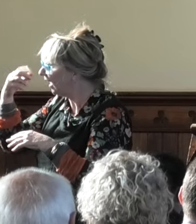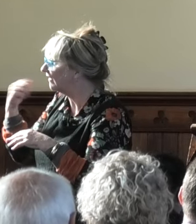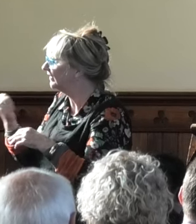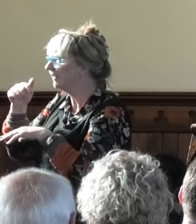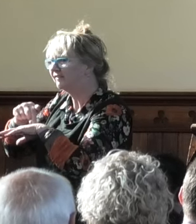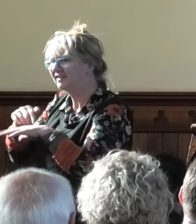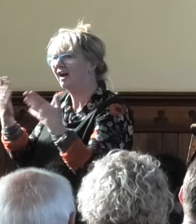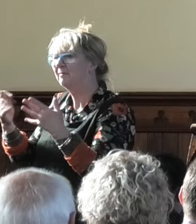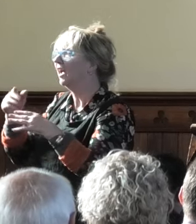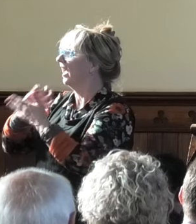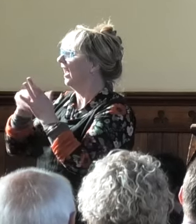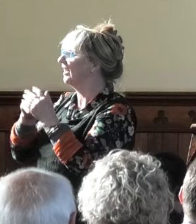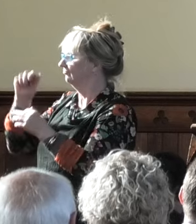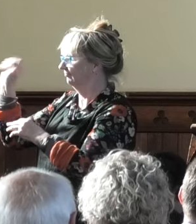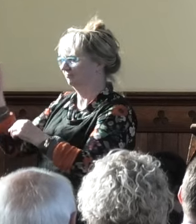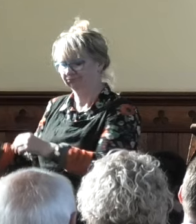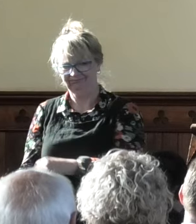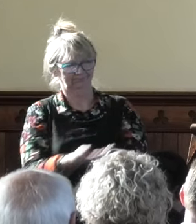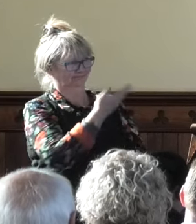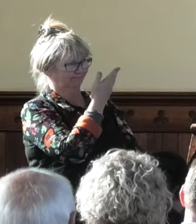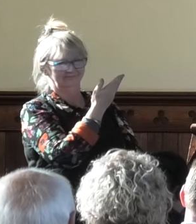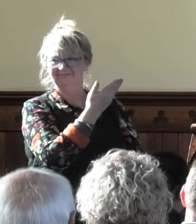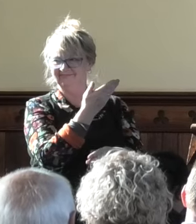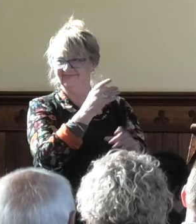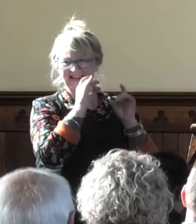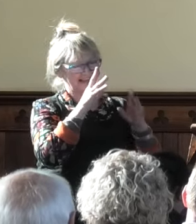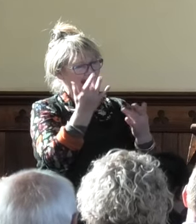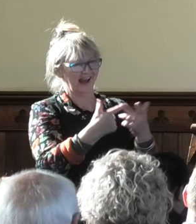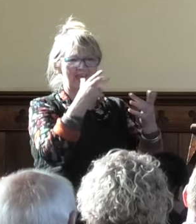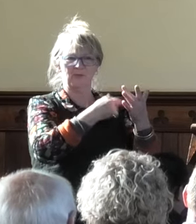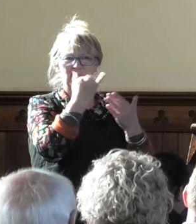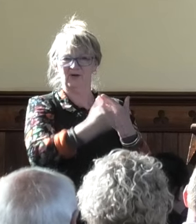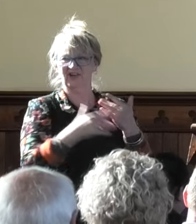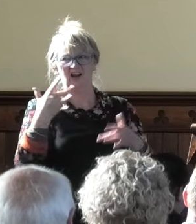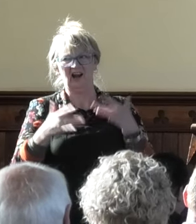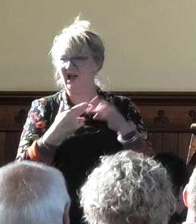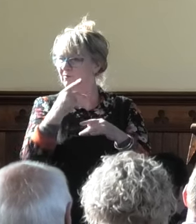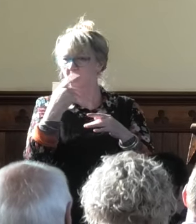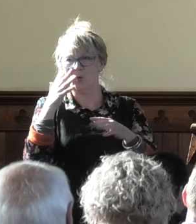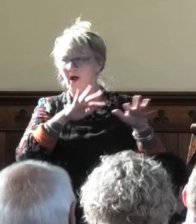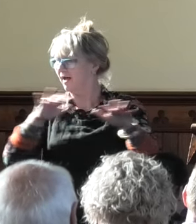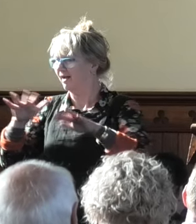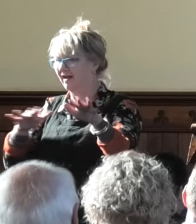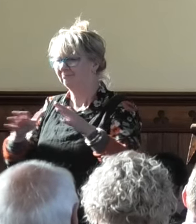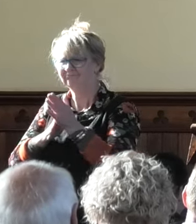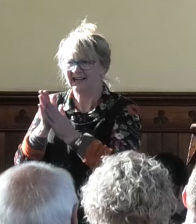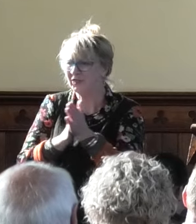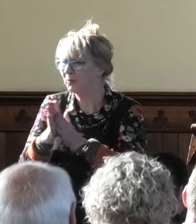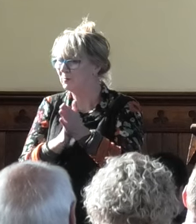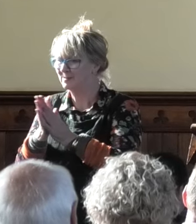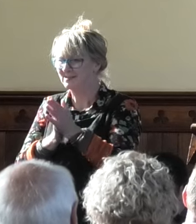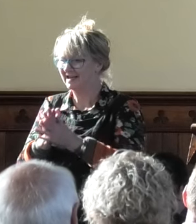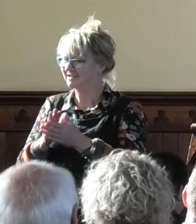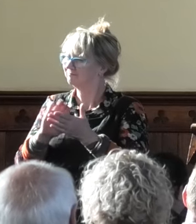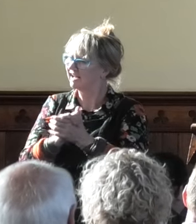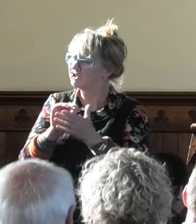her the green light, then she would overcommit. That was life with Rinska. There was such enthusiasm each year, for